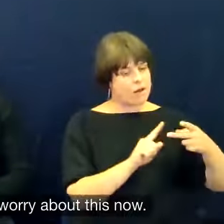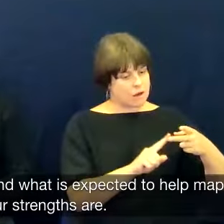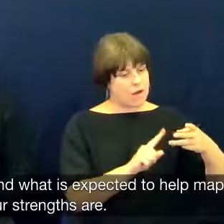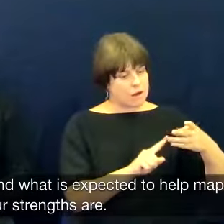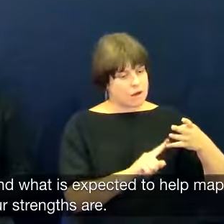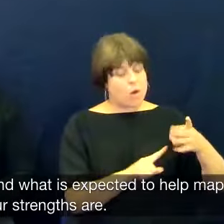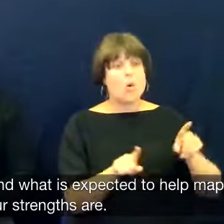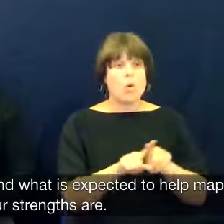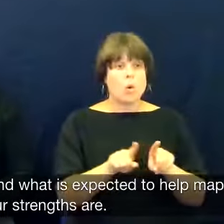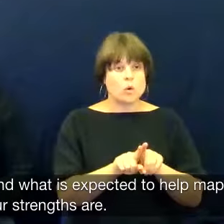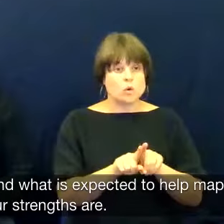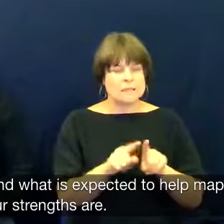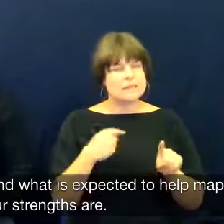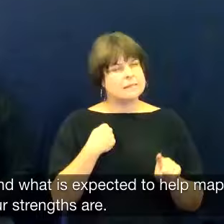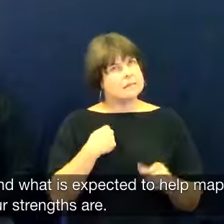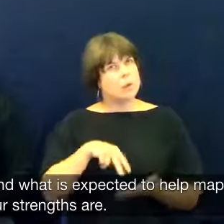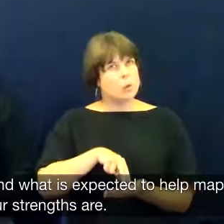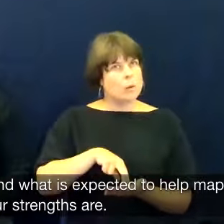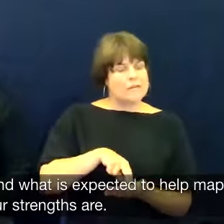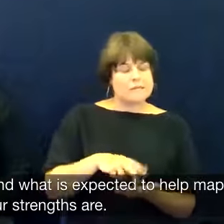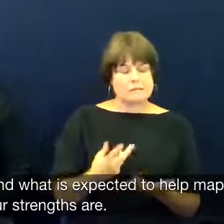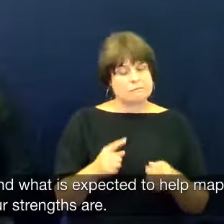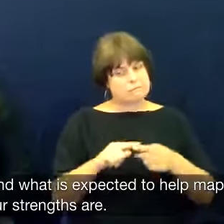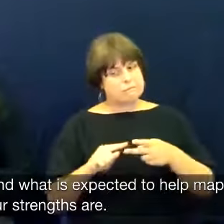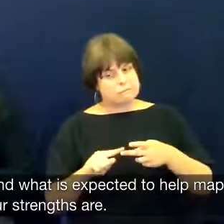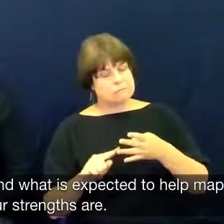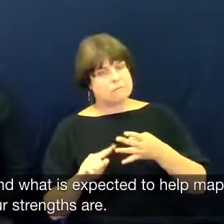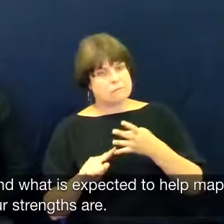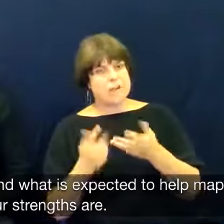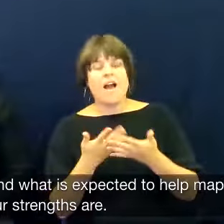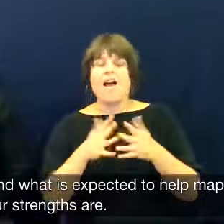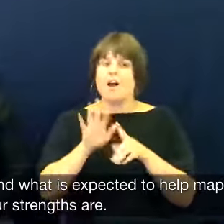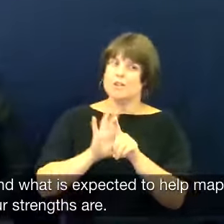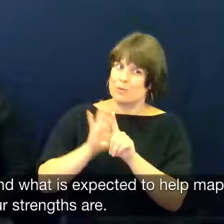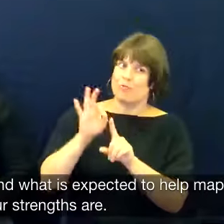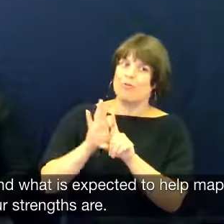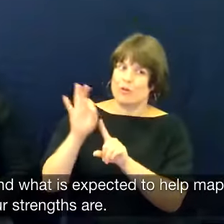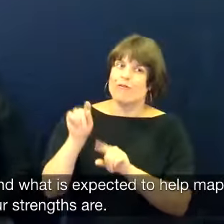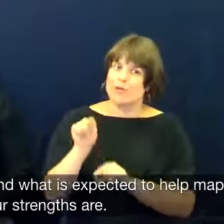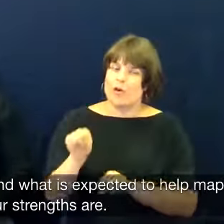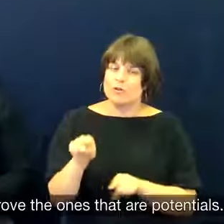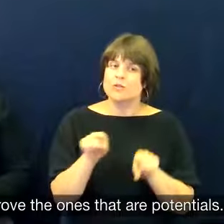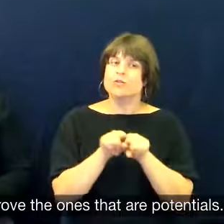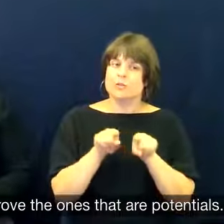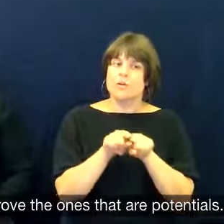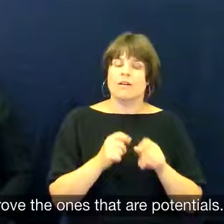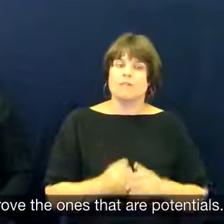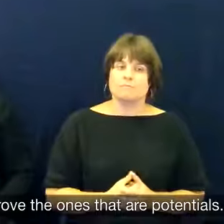and look at how we can improve the ones that are potentials.